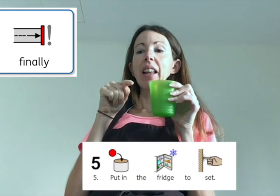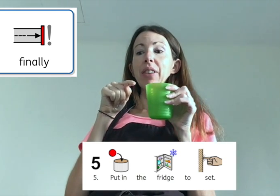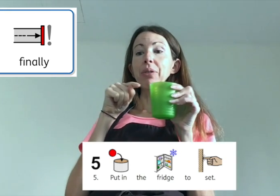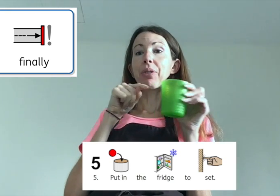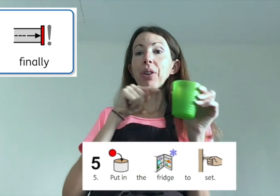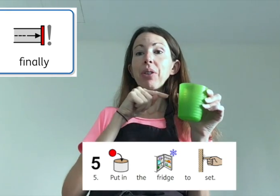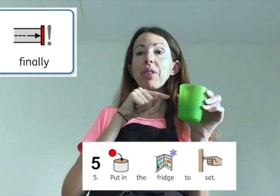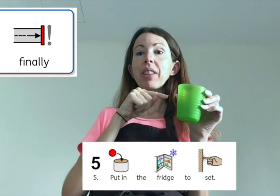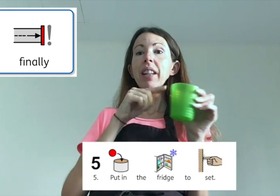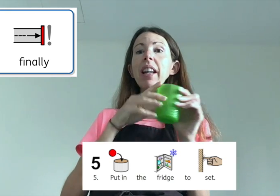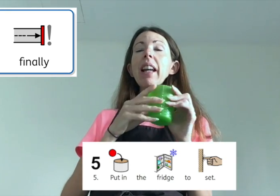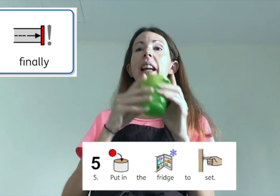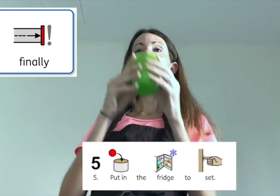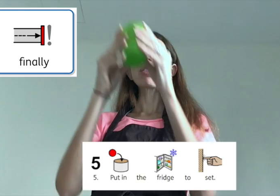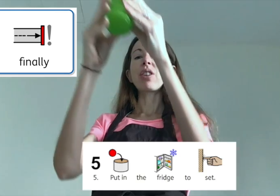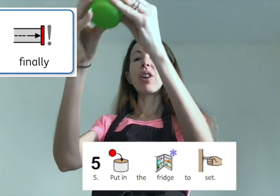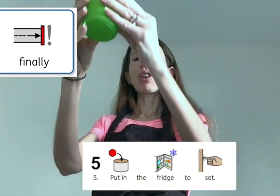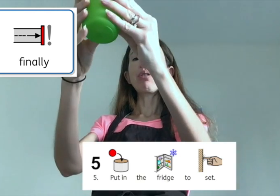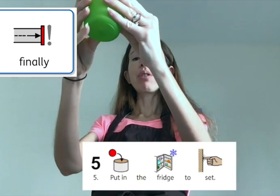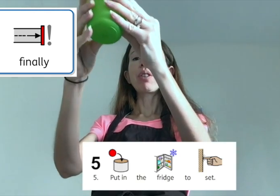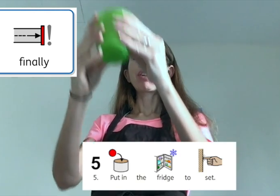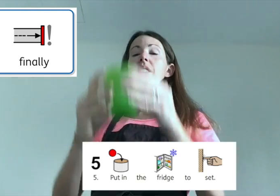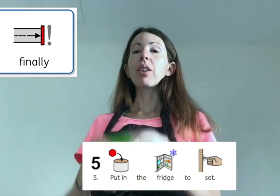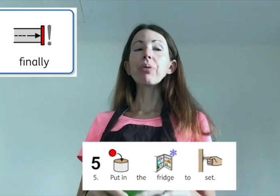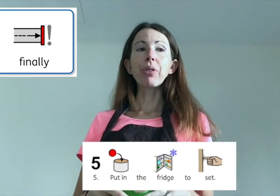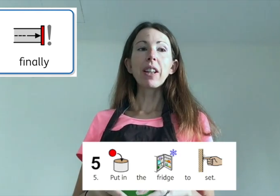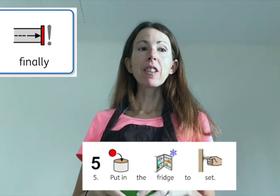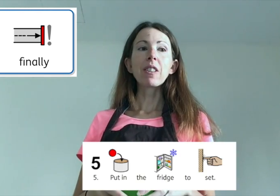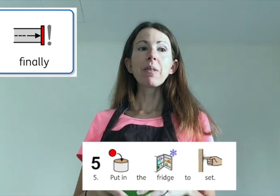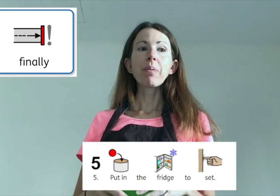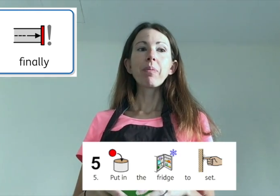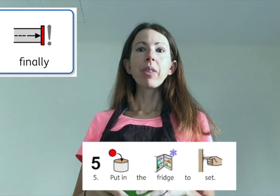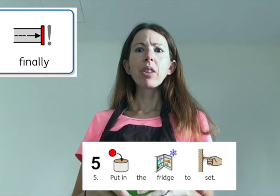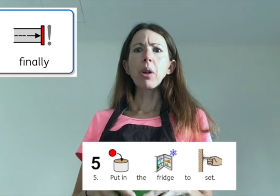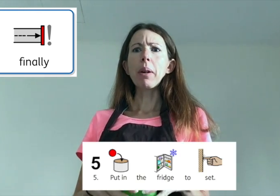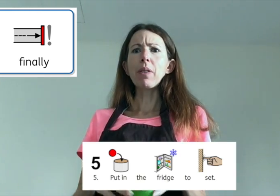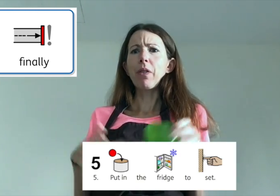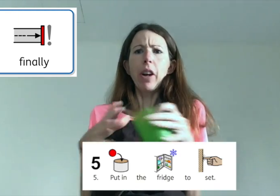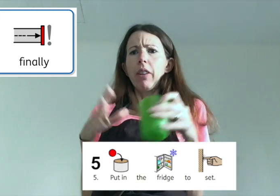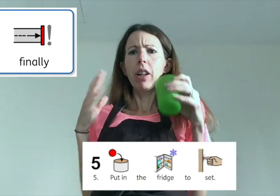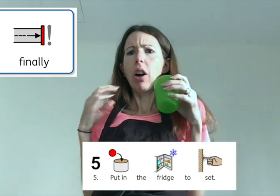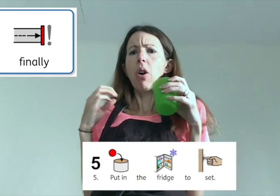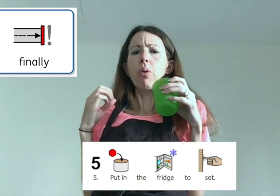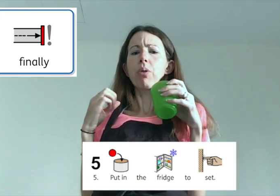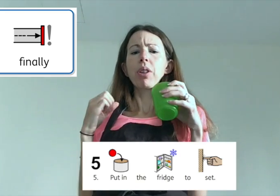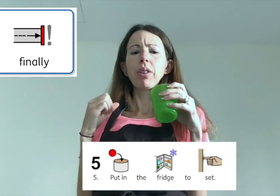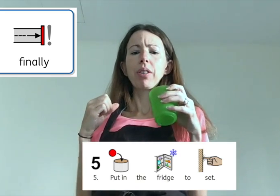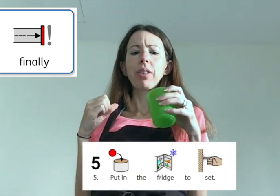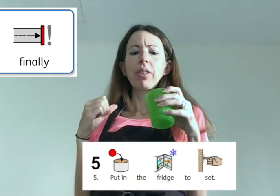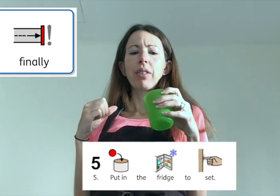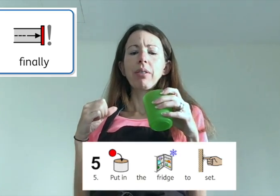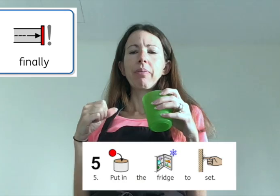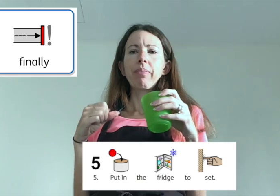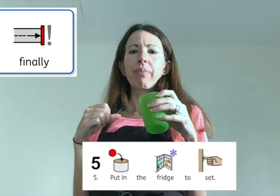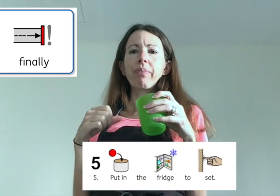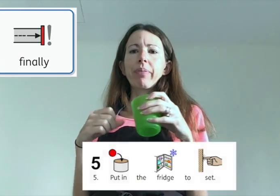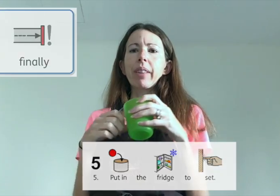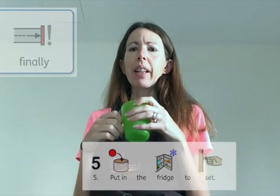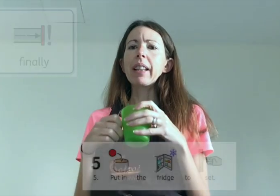the fruit into the fridge so it's very cold and leave